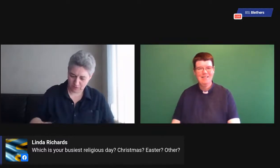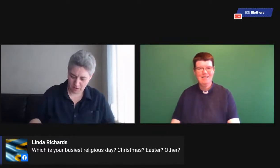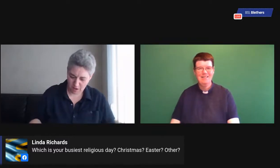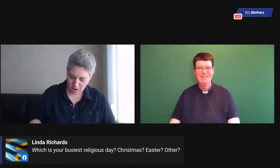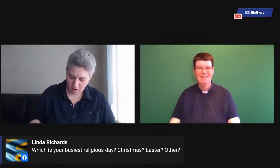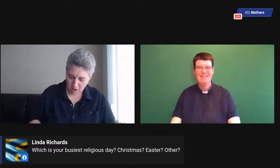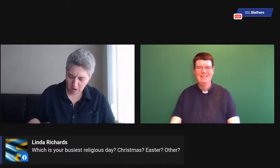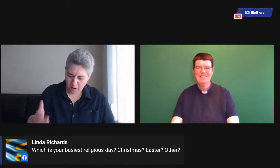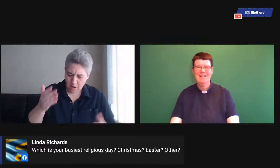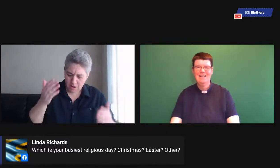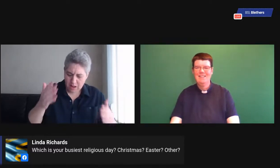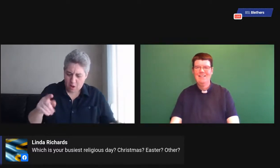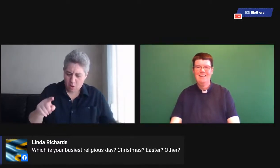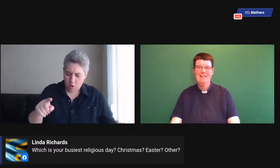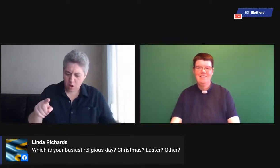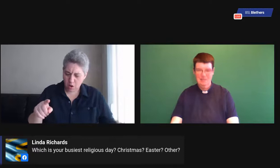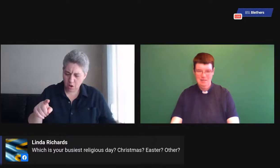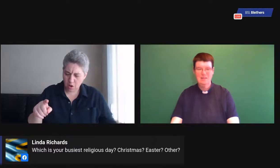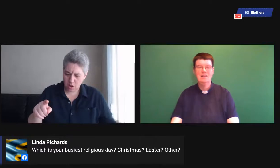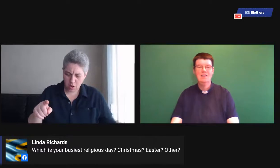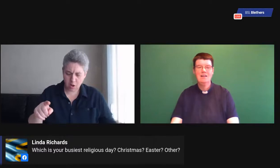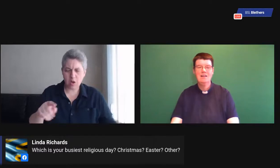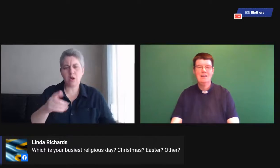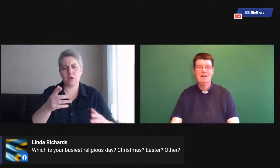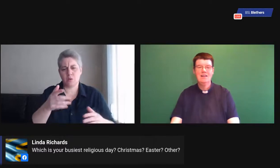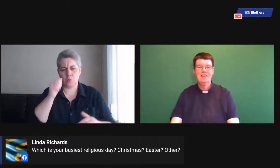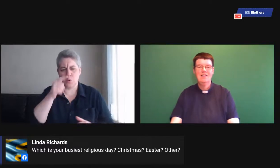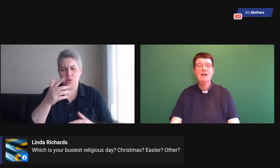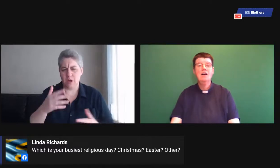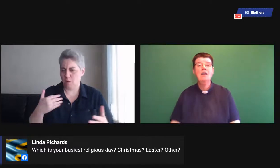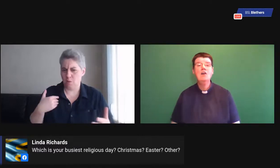too. Fantastic. Great question.